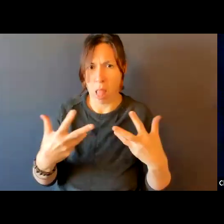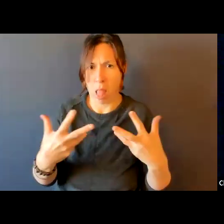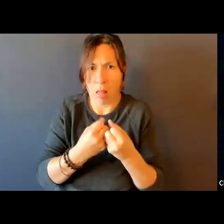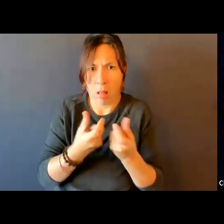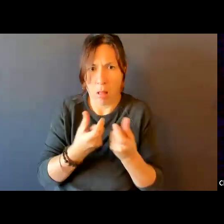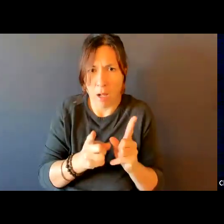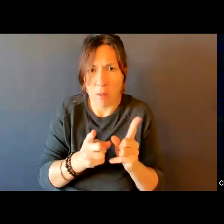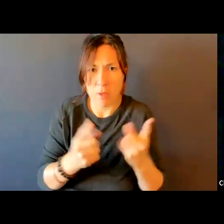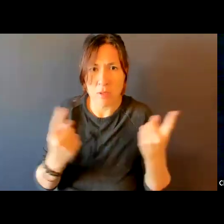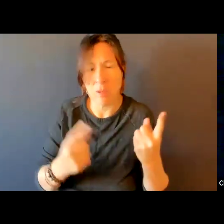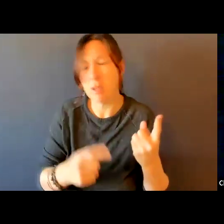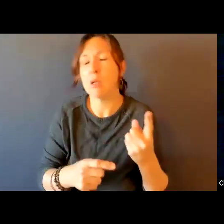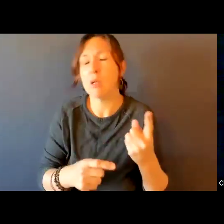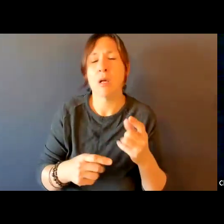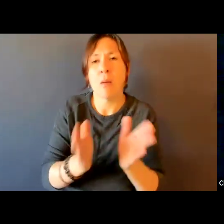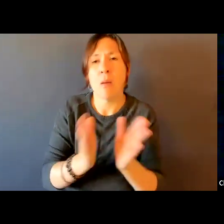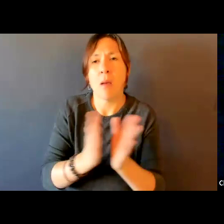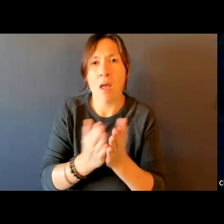committee members, I